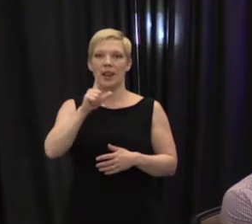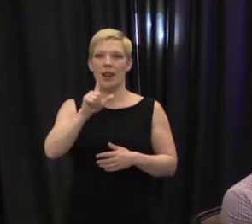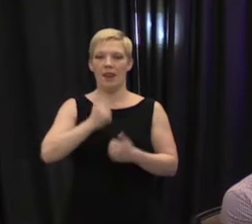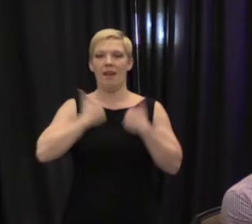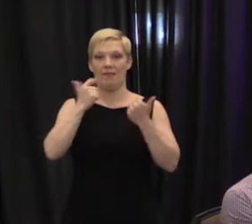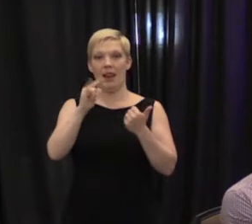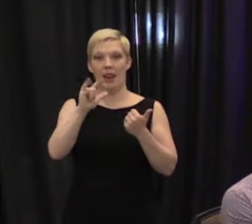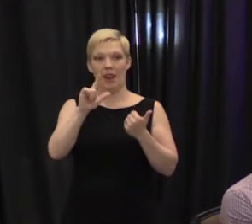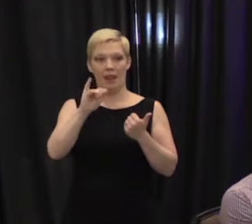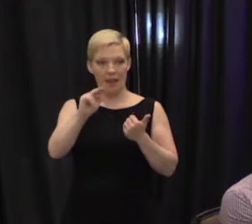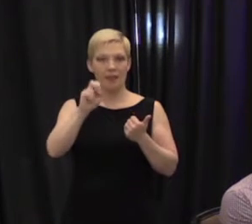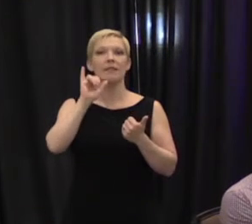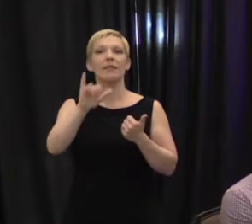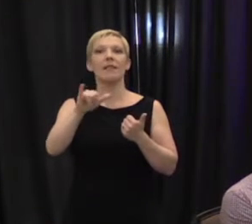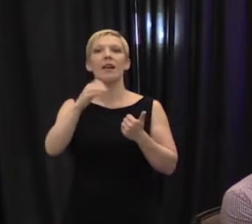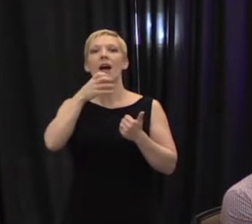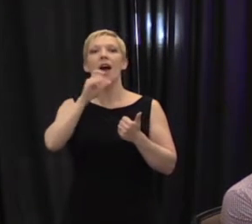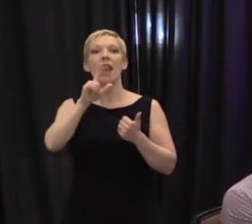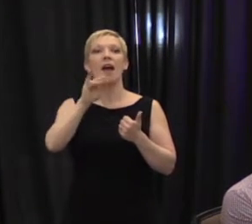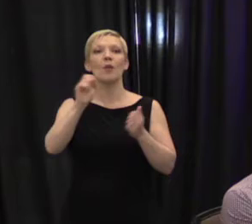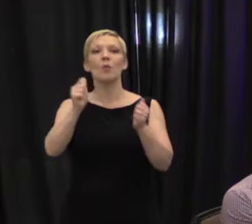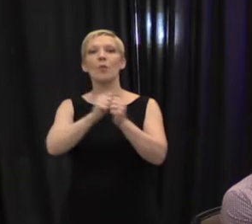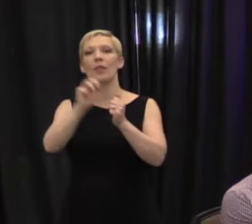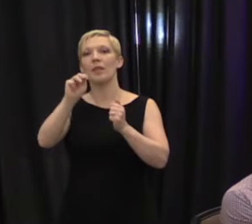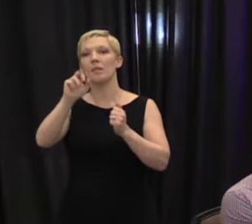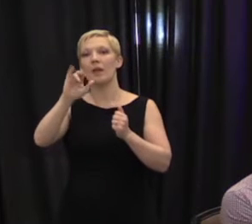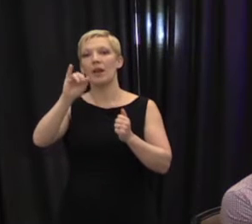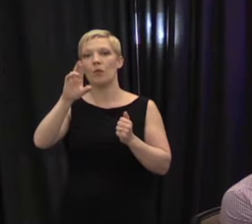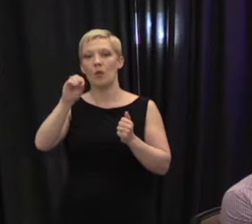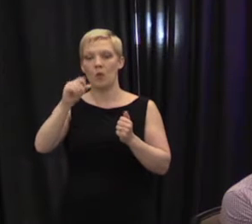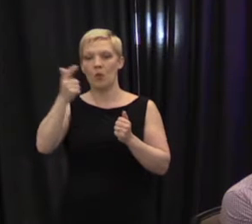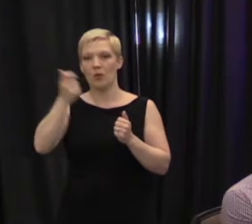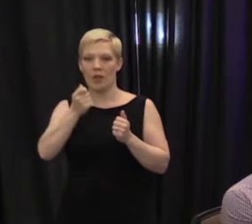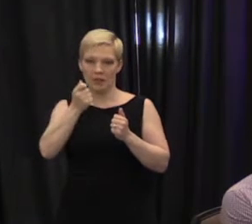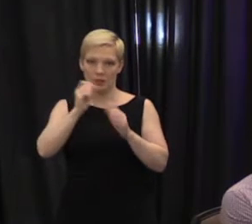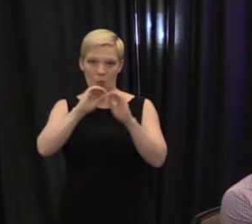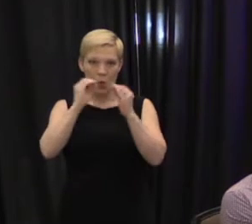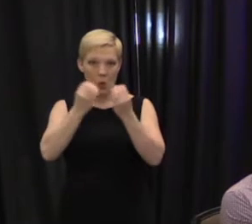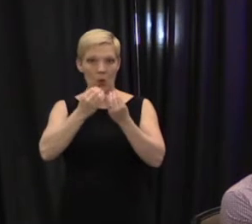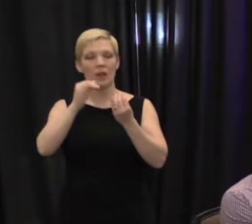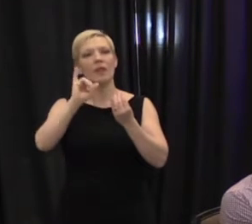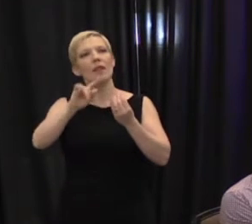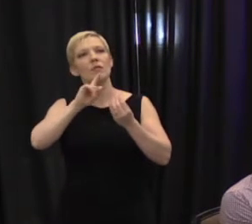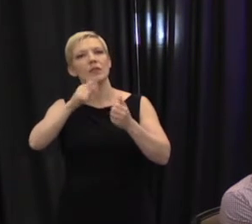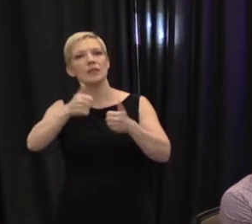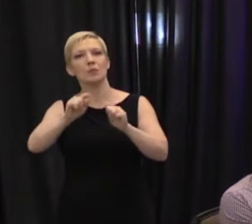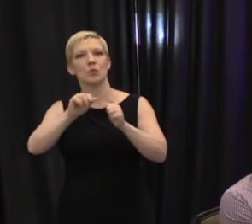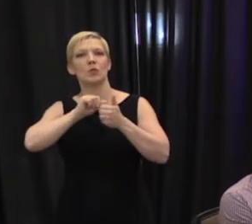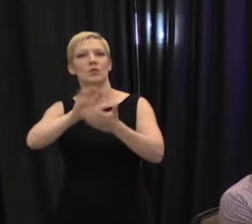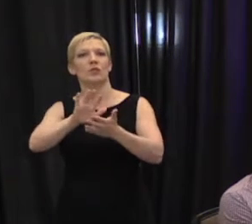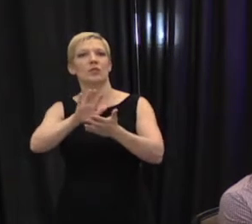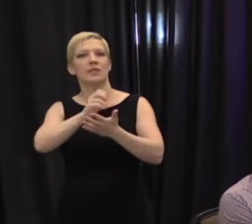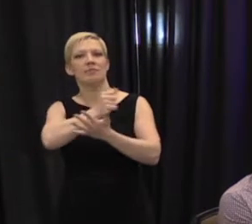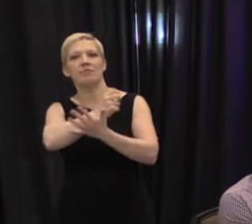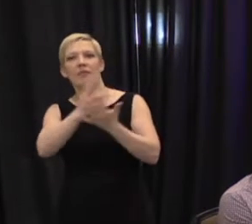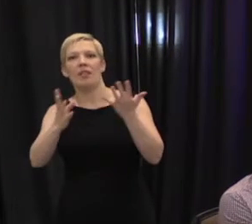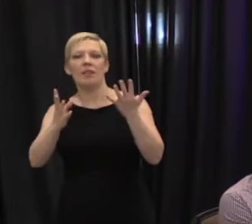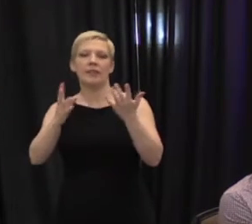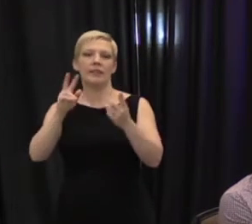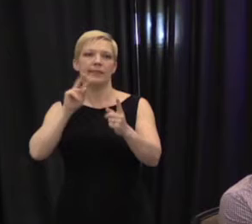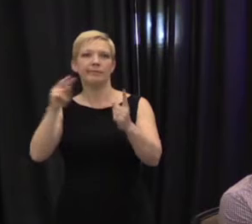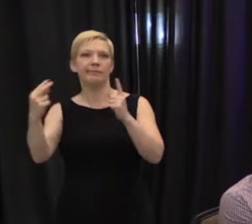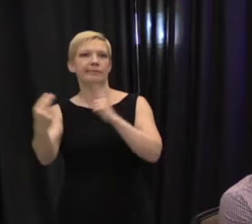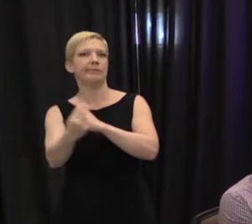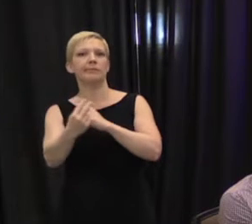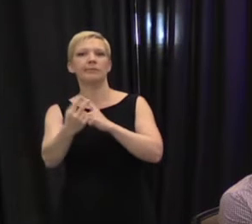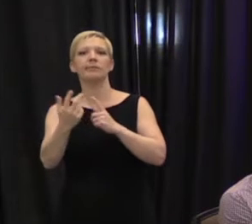organization combining a crisis hotline with a microgrants organization in an attempt to really address the multifaceted